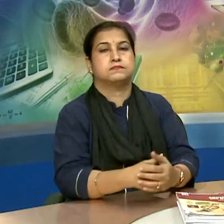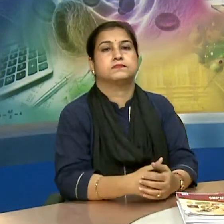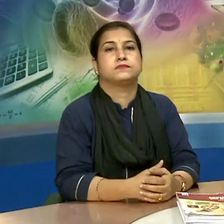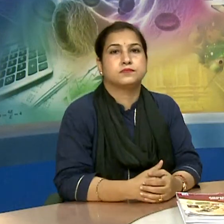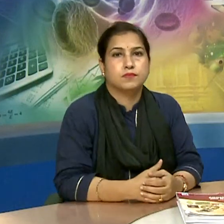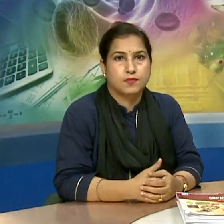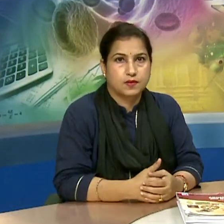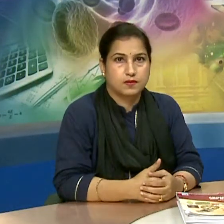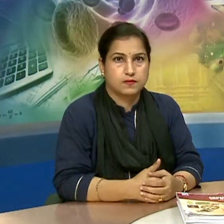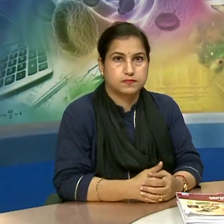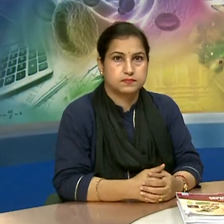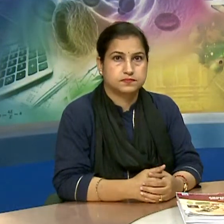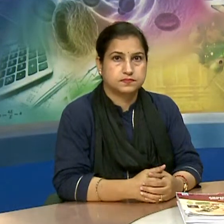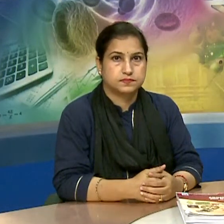Let's see.